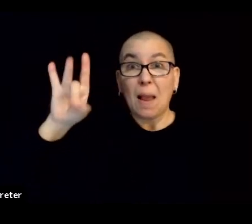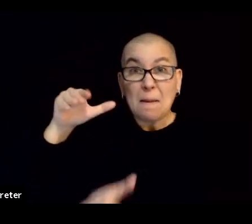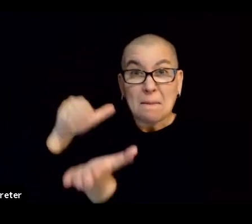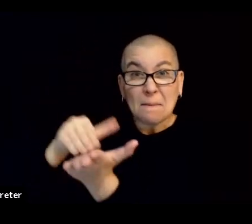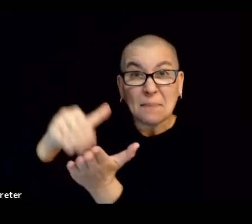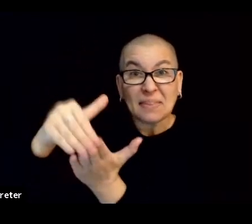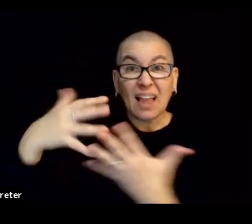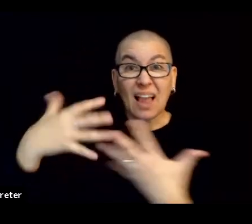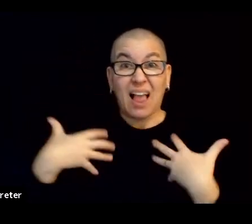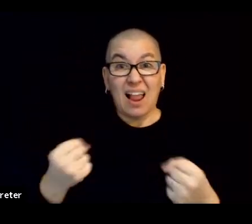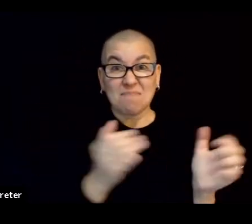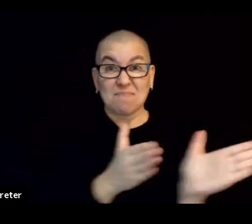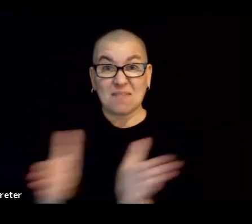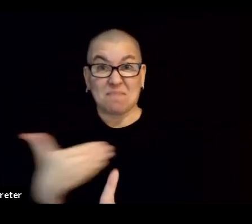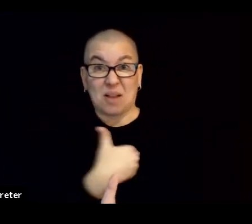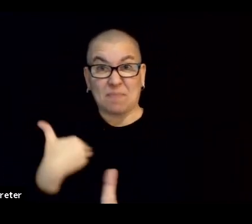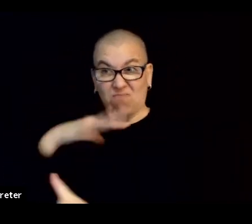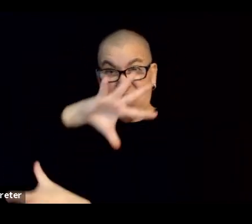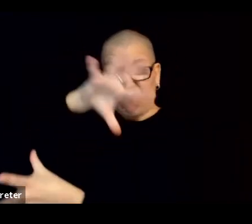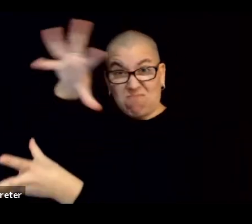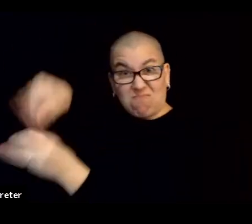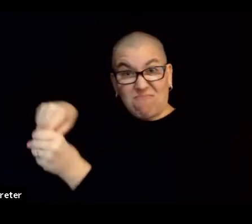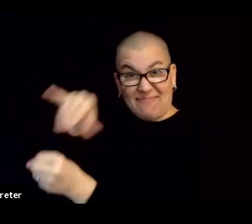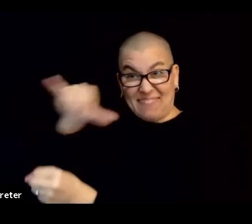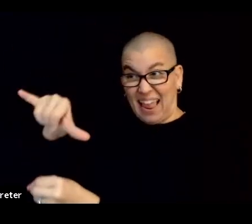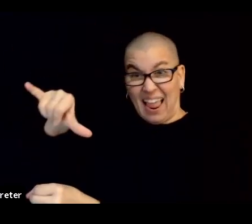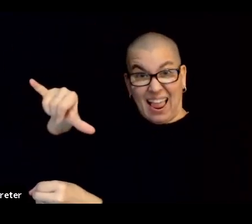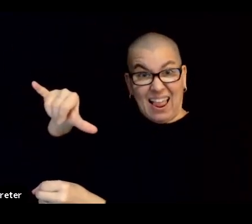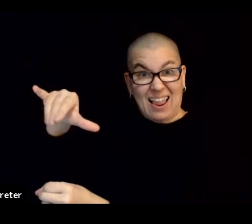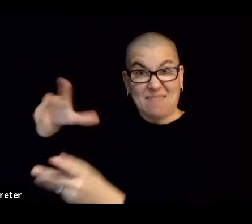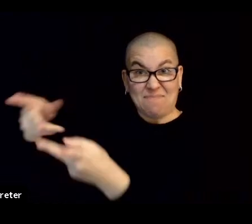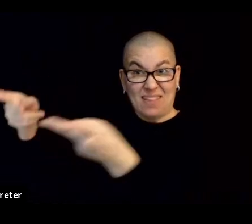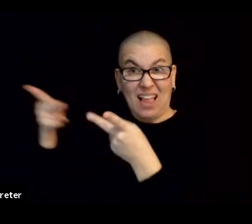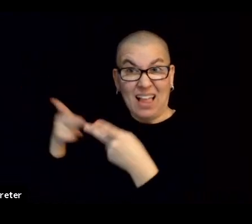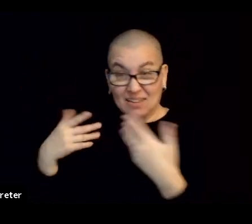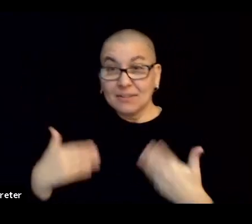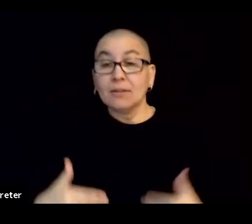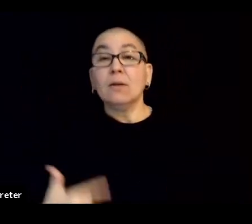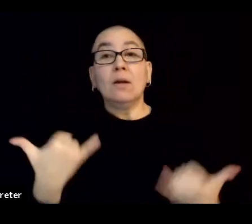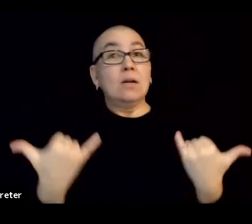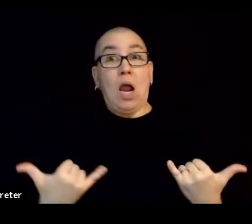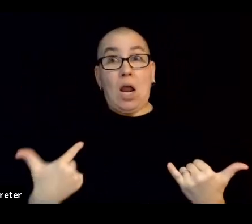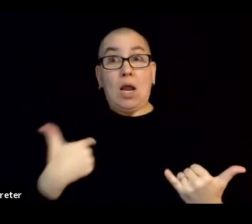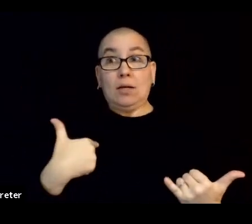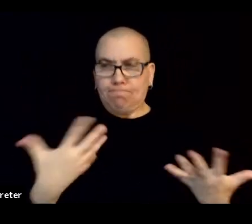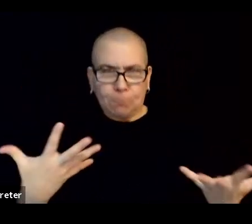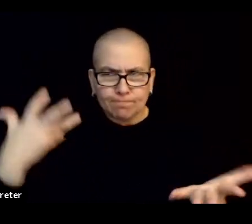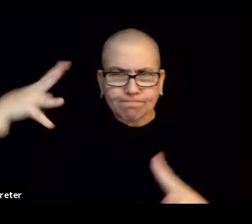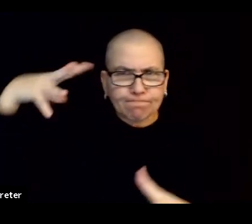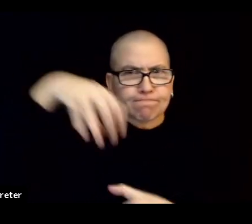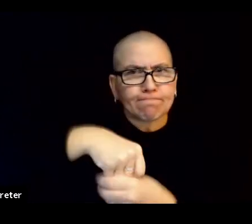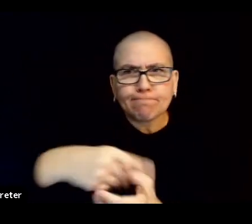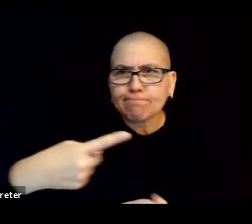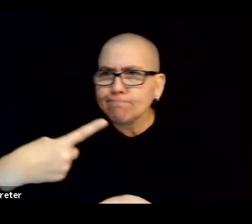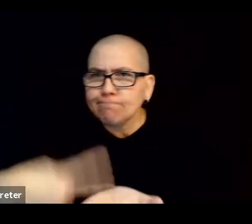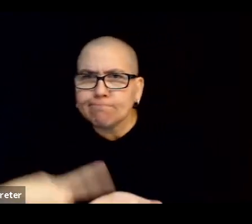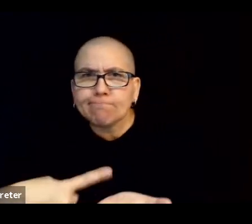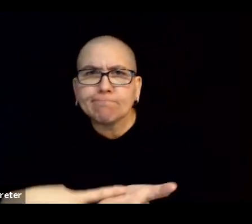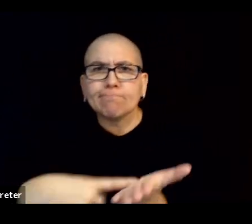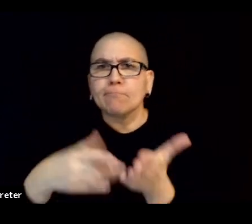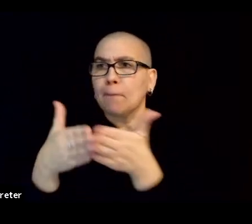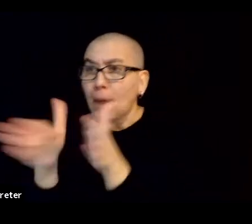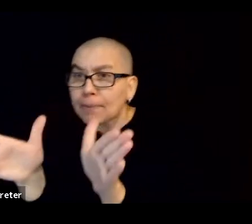here today and to be part of this important public-private partnership that's so critical to our COVID response in